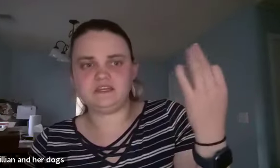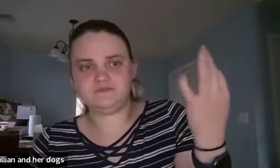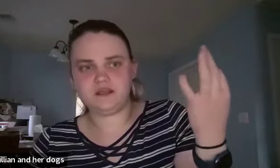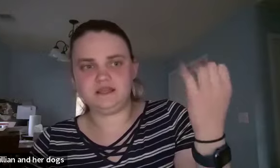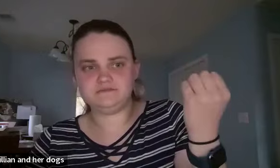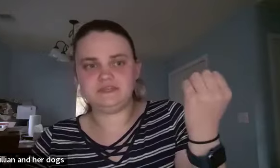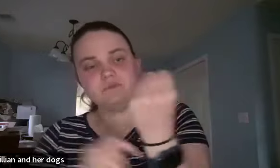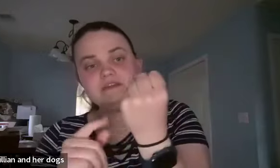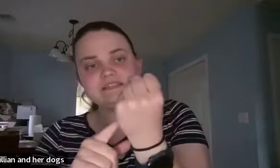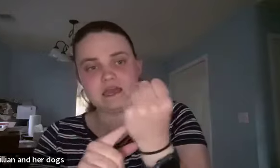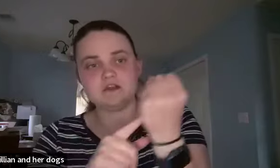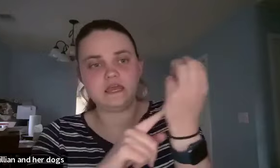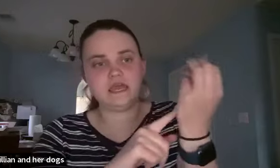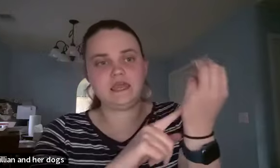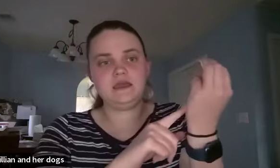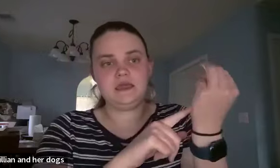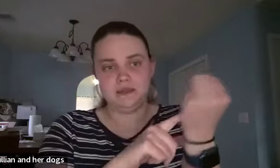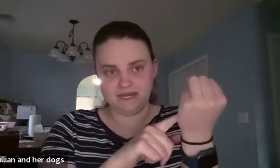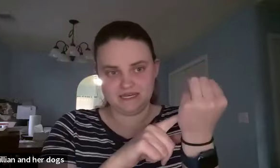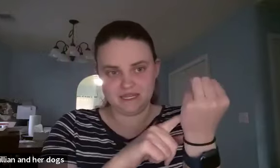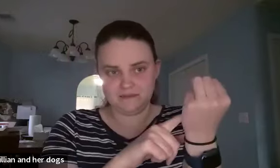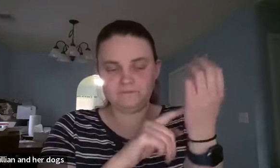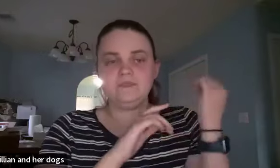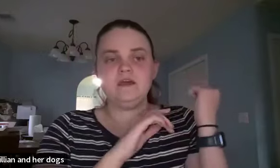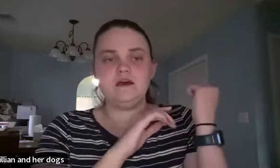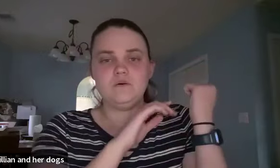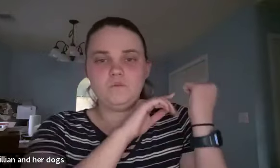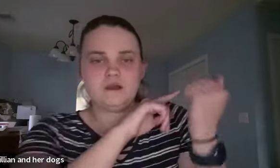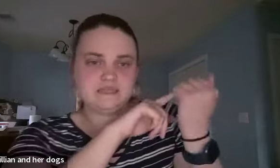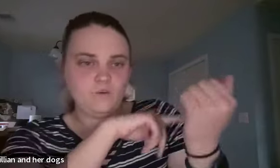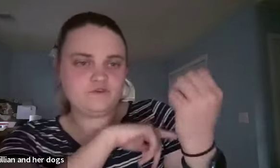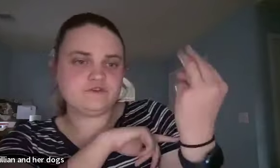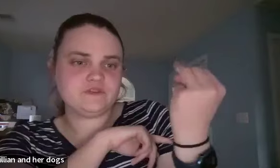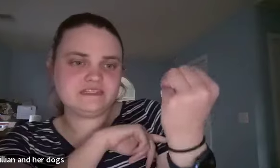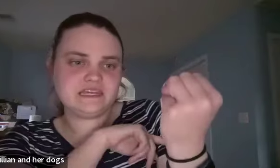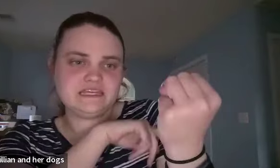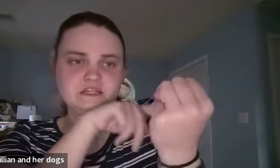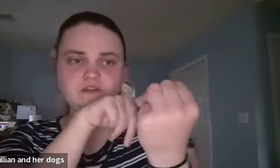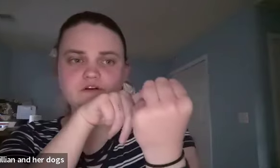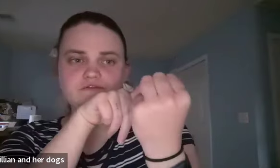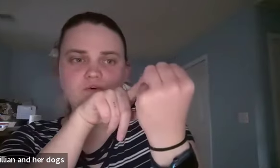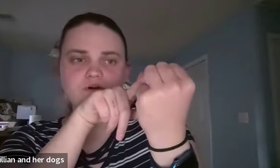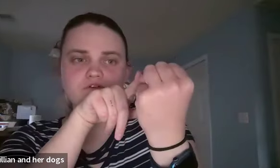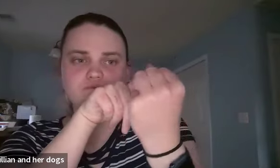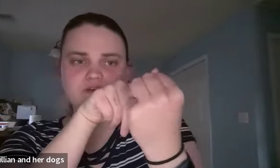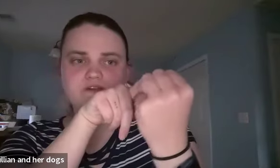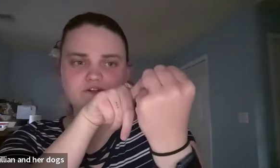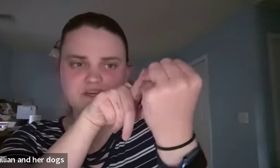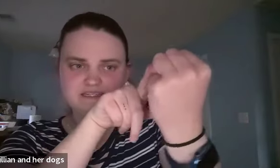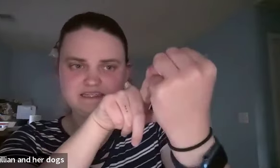Thursday, Friday, like mainly Saturday and Monday. What's helpful for this is look for 3 fingers kind of